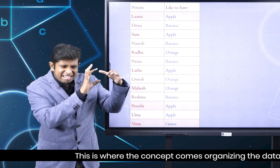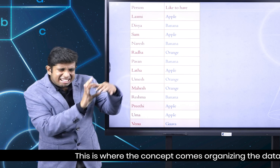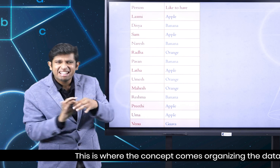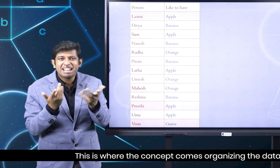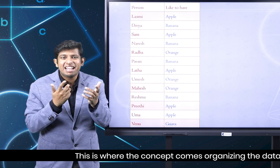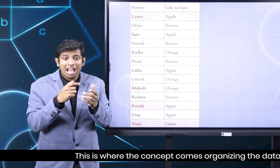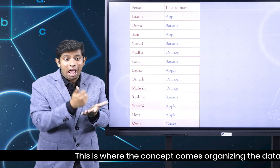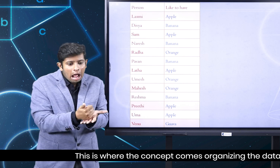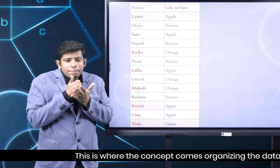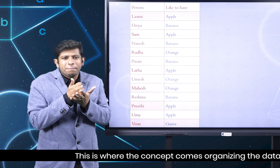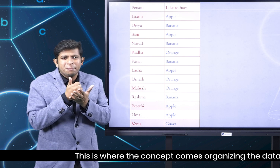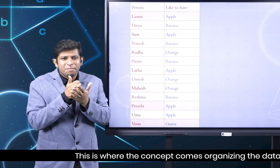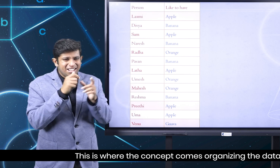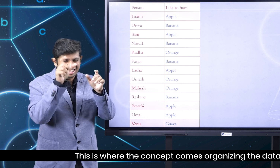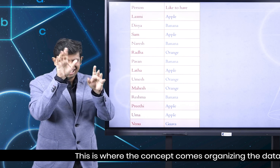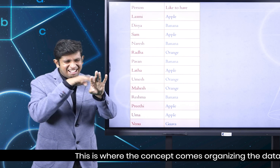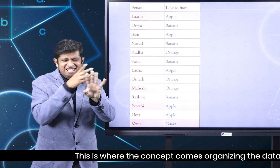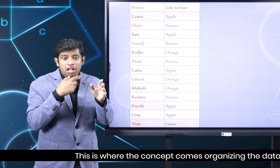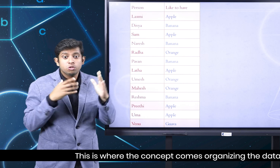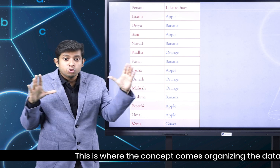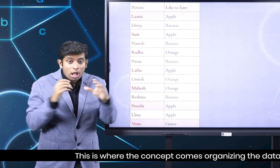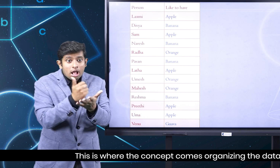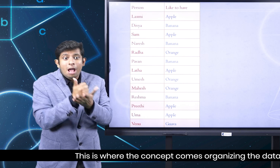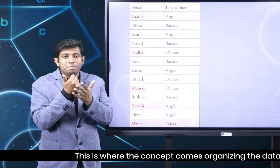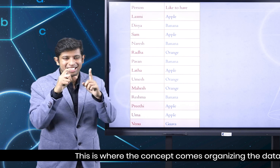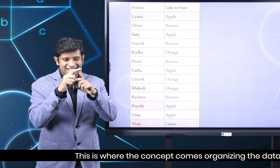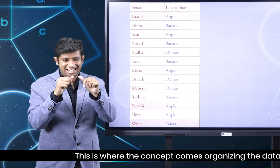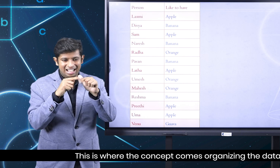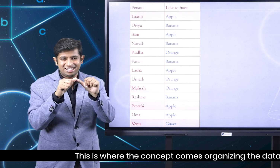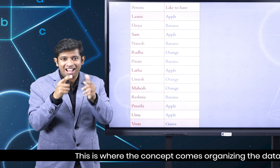This is where the concept comes, organizing the data.